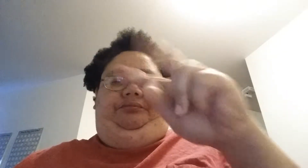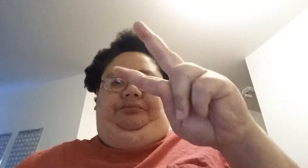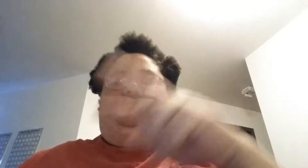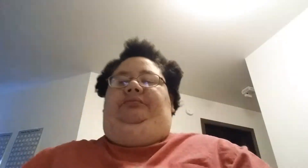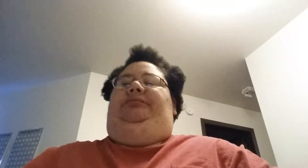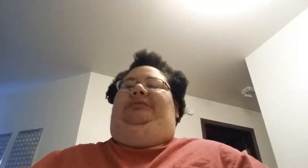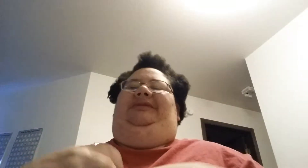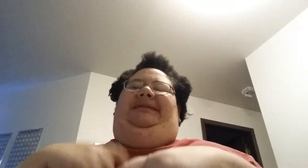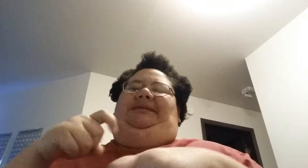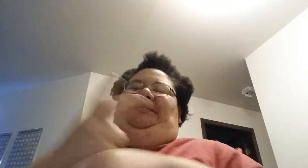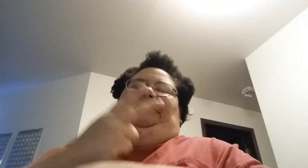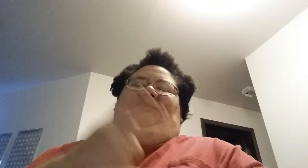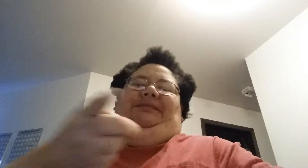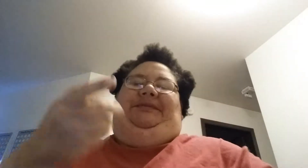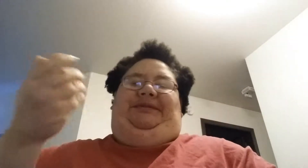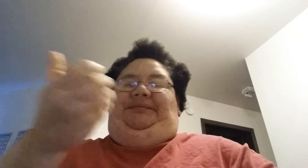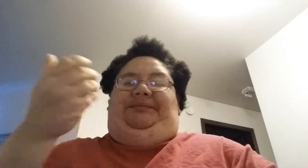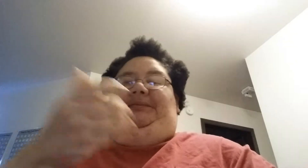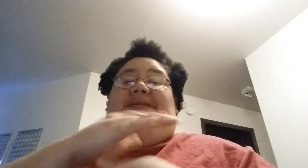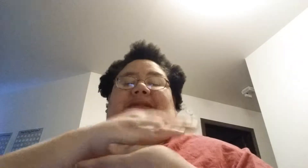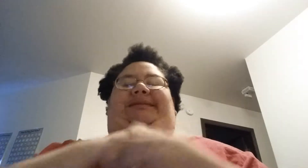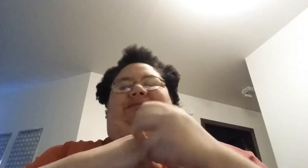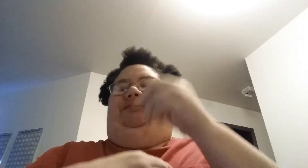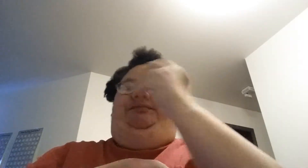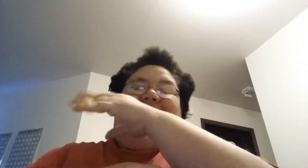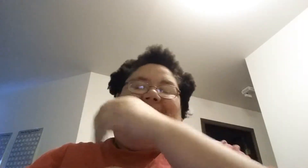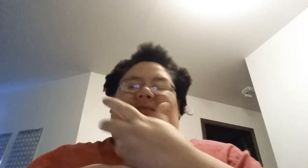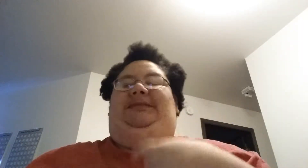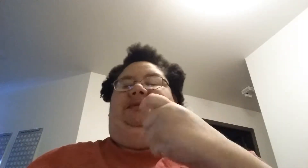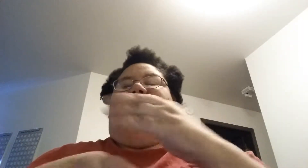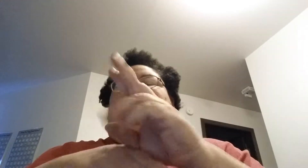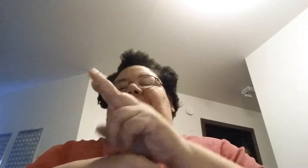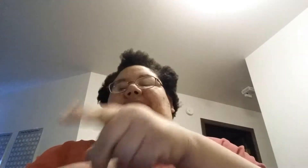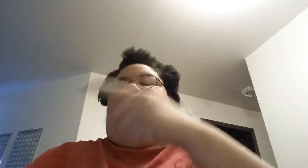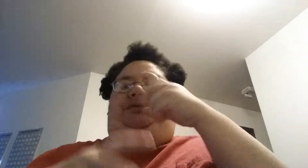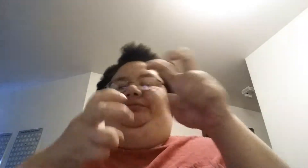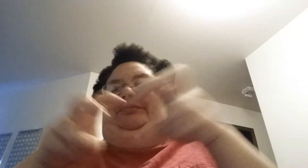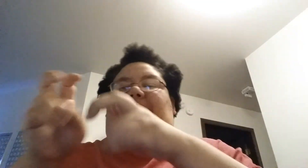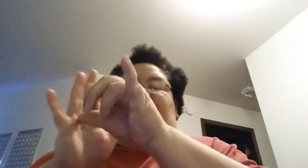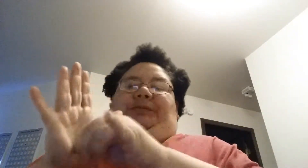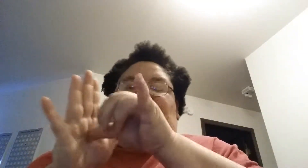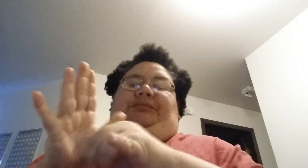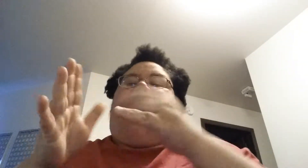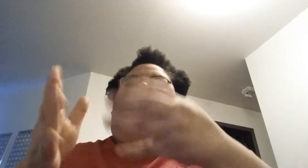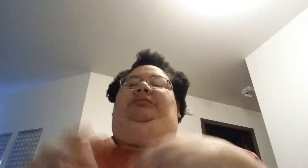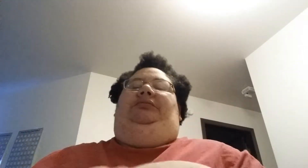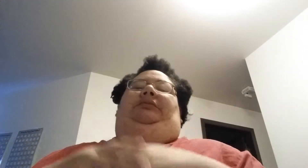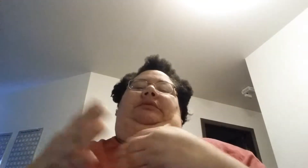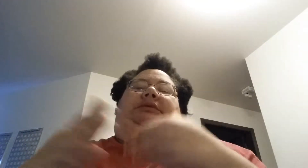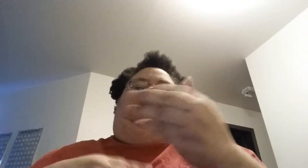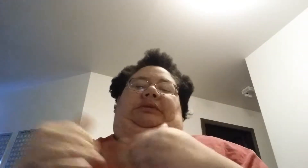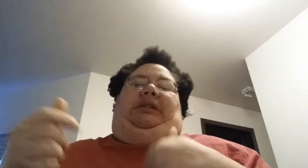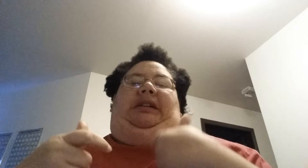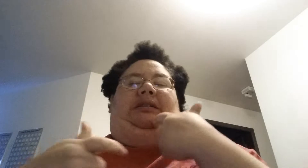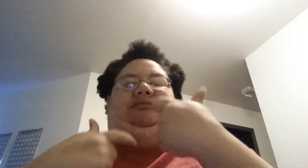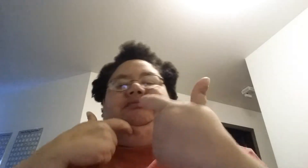a weird kind of old-fashioned thing, like who gets measles. Many doctors are blaming the so-called anti-vaxxers for the outbreak spread.